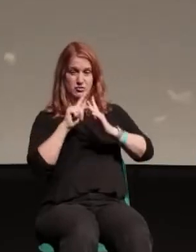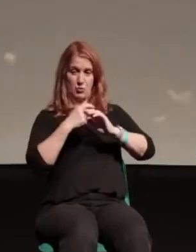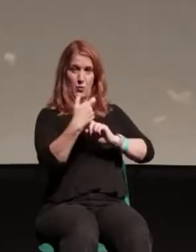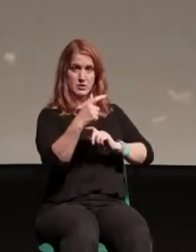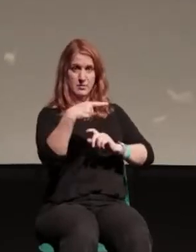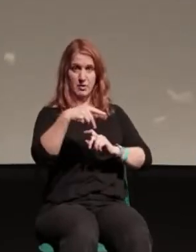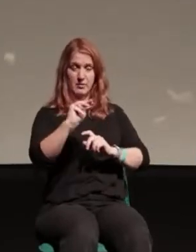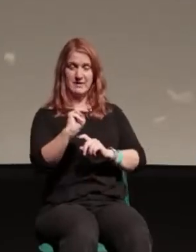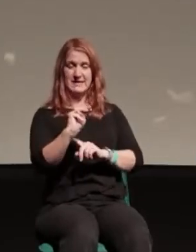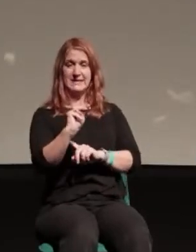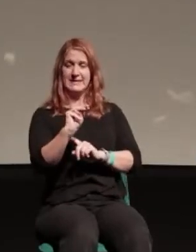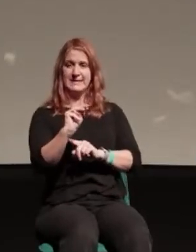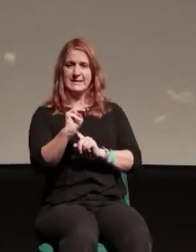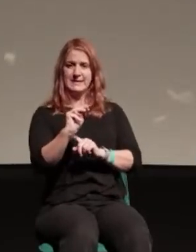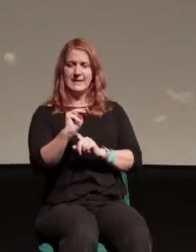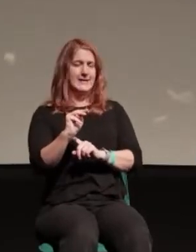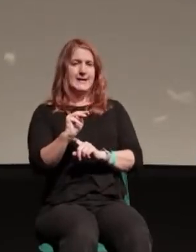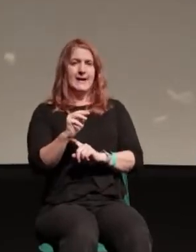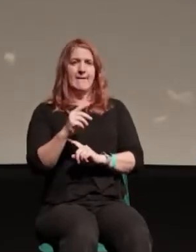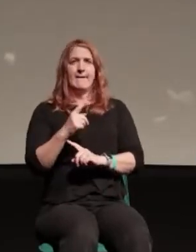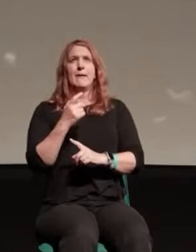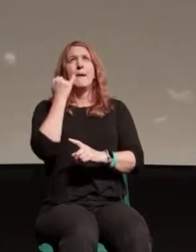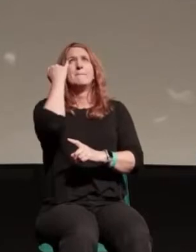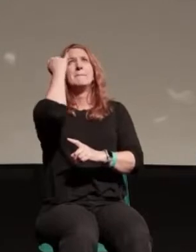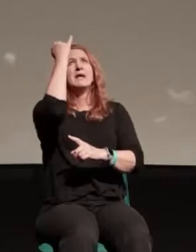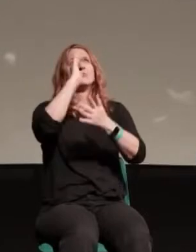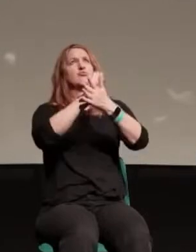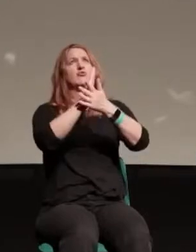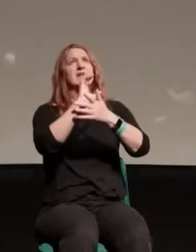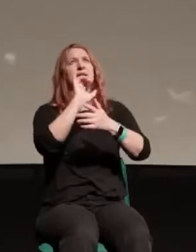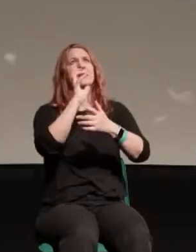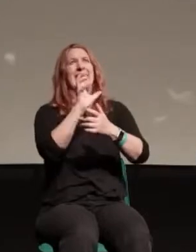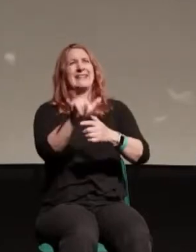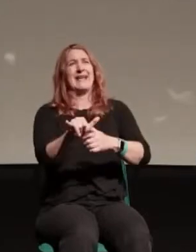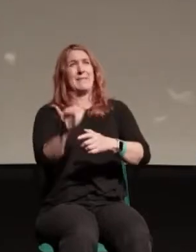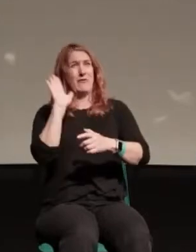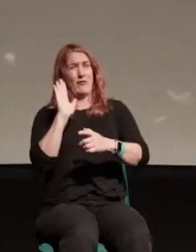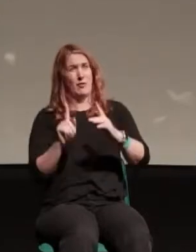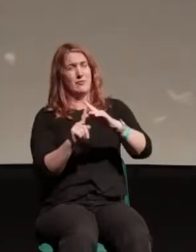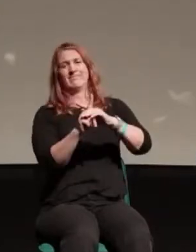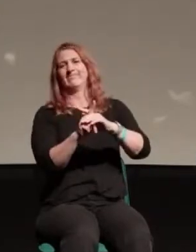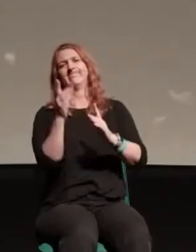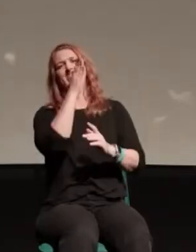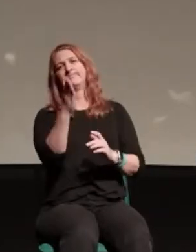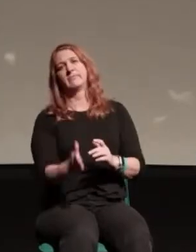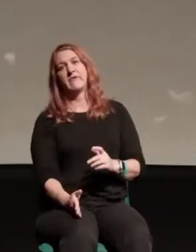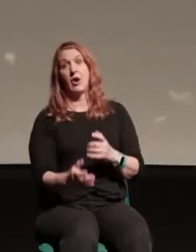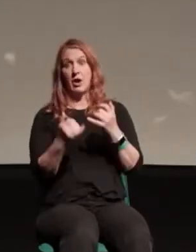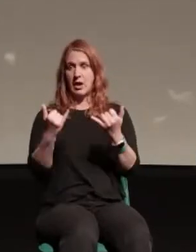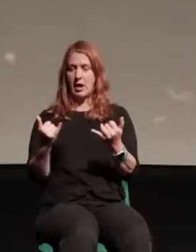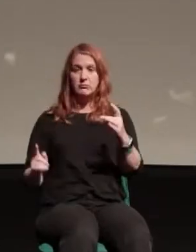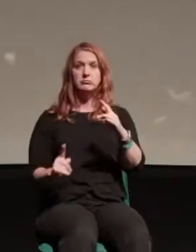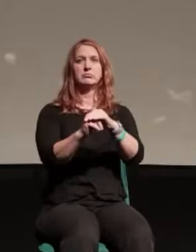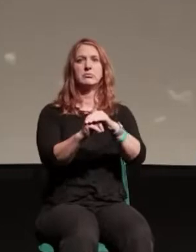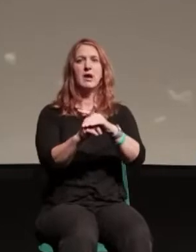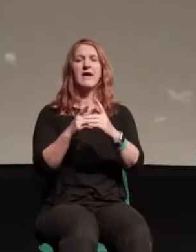media, I could never imagine that movies like that could be on there. And now that they are, I